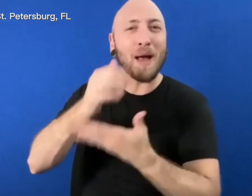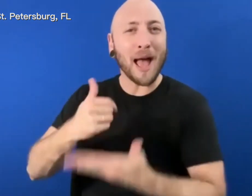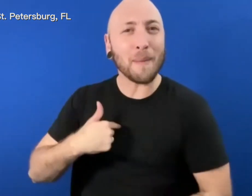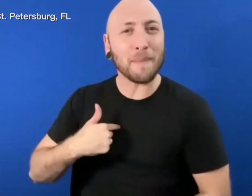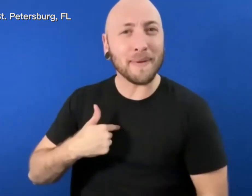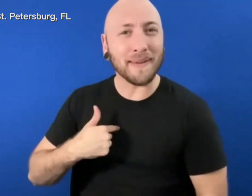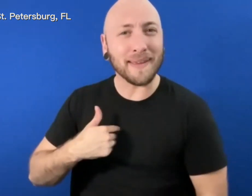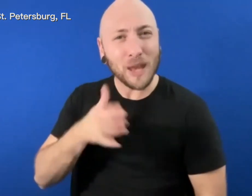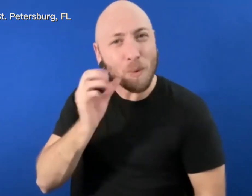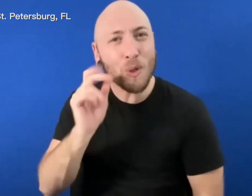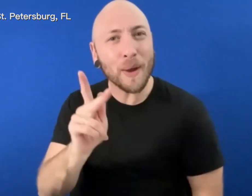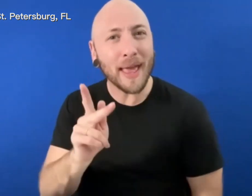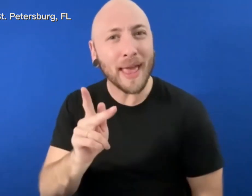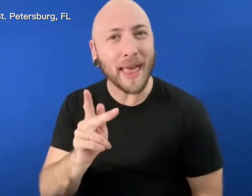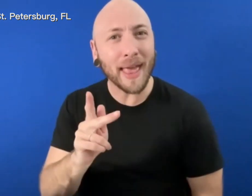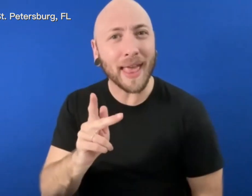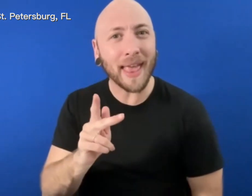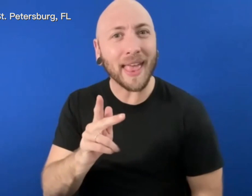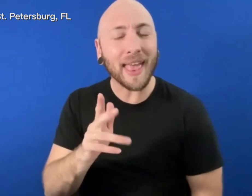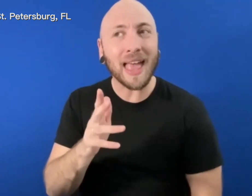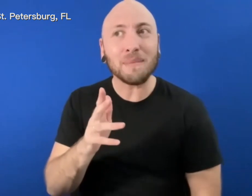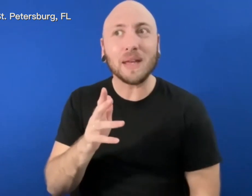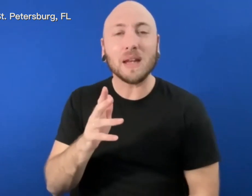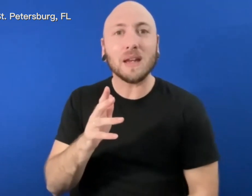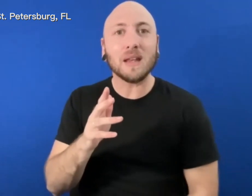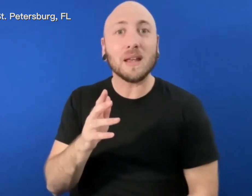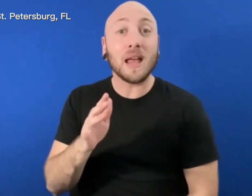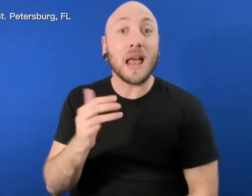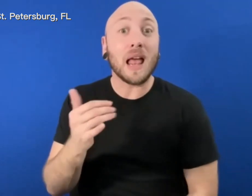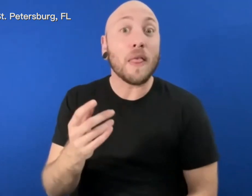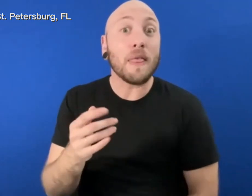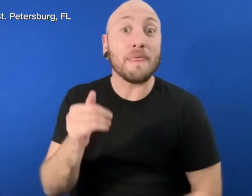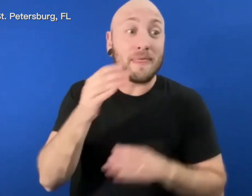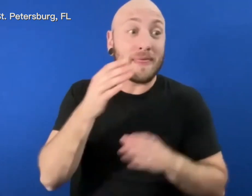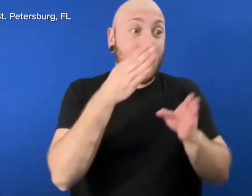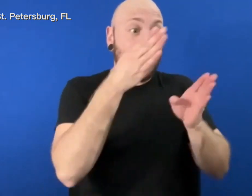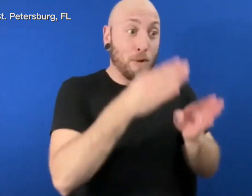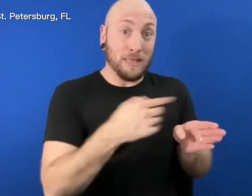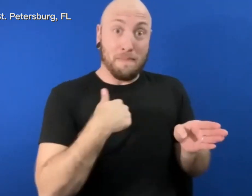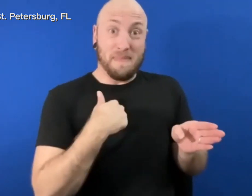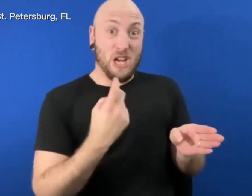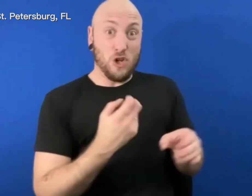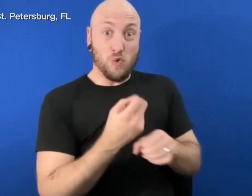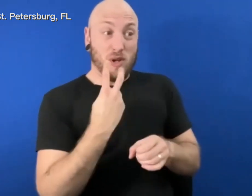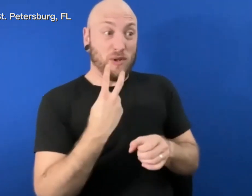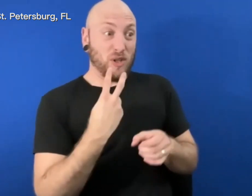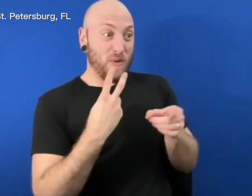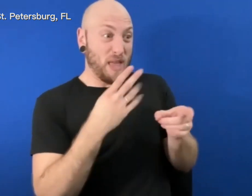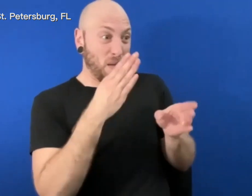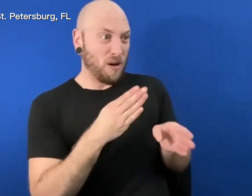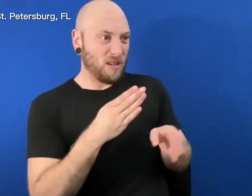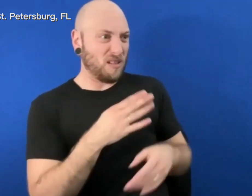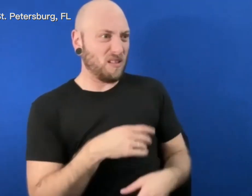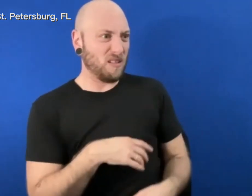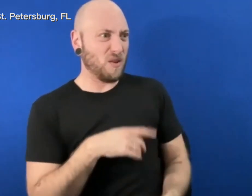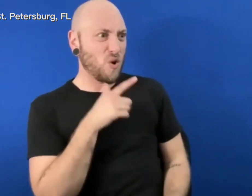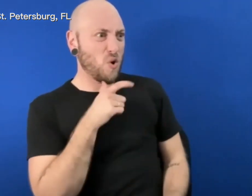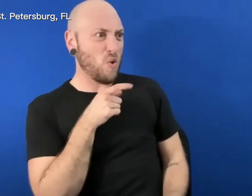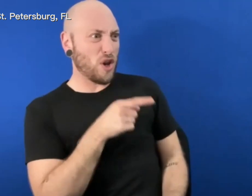it's an unrecognizable person, the person I was 2 years ago. I was barely human. People in Alcoholics Anonymous taught